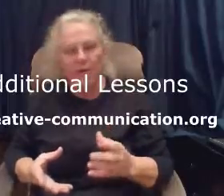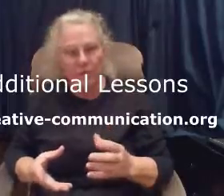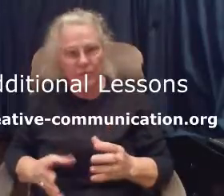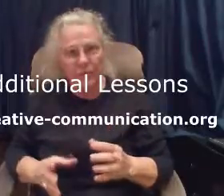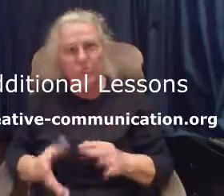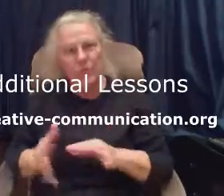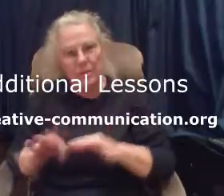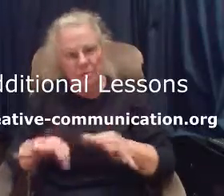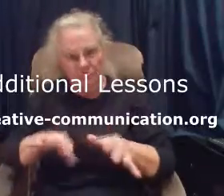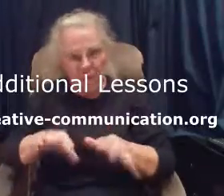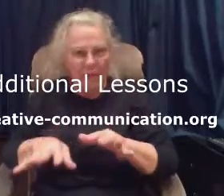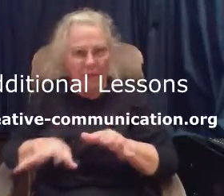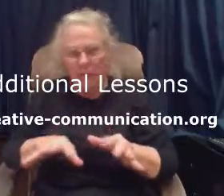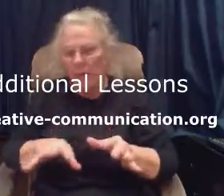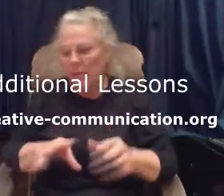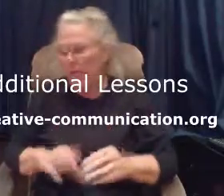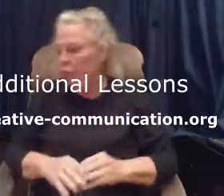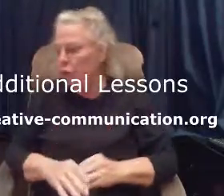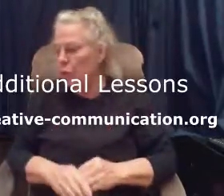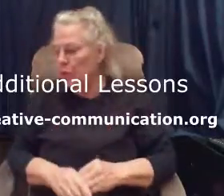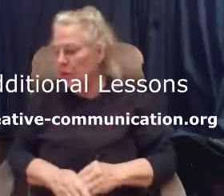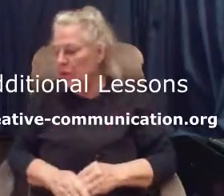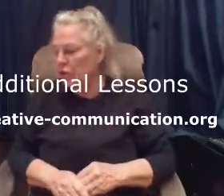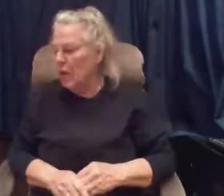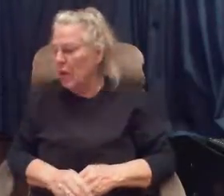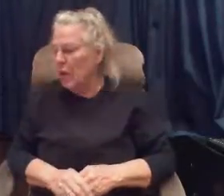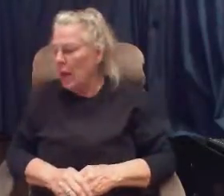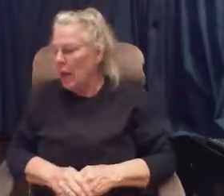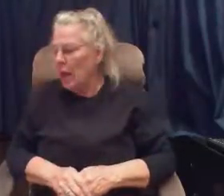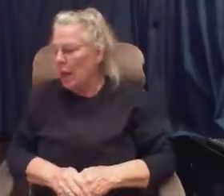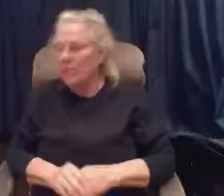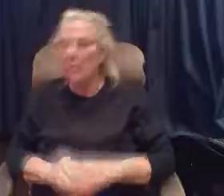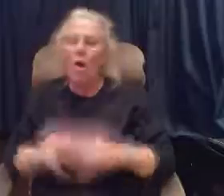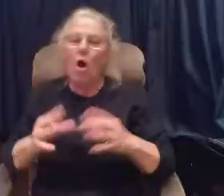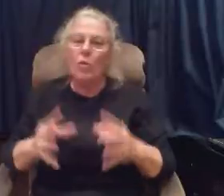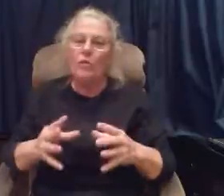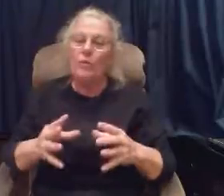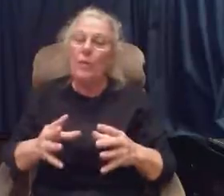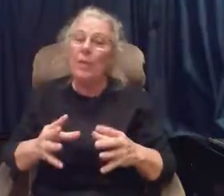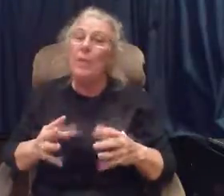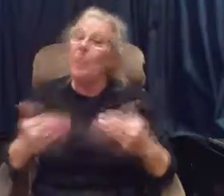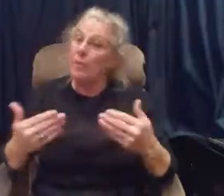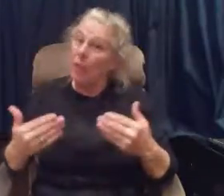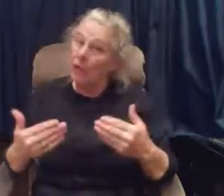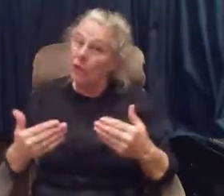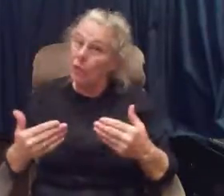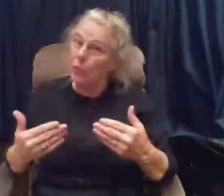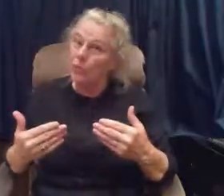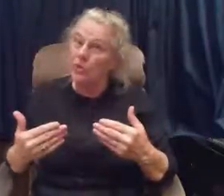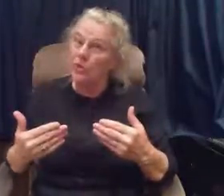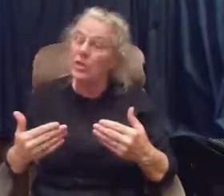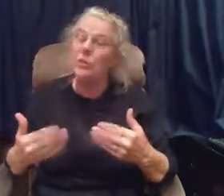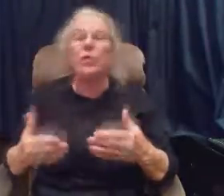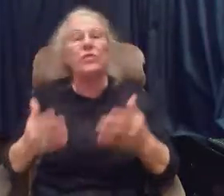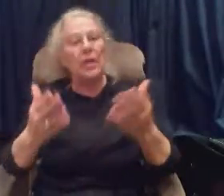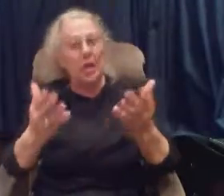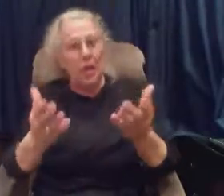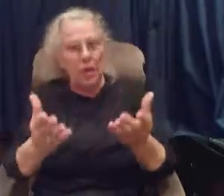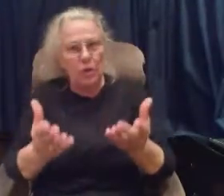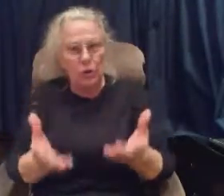a few that have a little bit of interpretation. And always remember that my interpretation is one thing. You